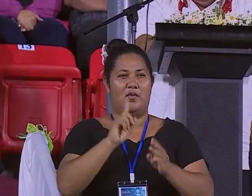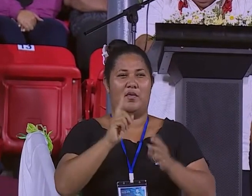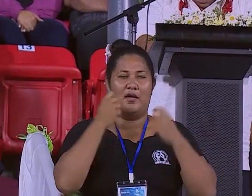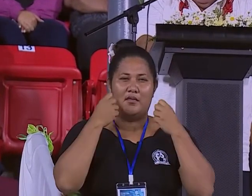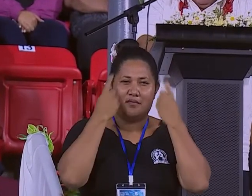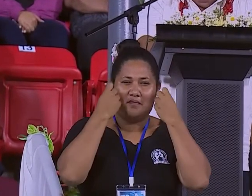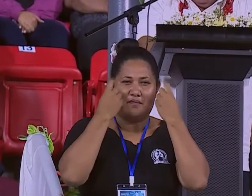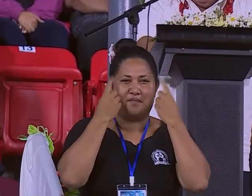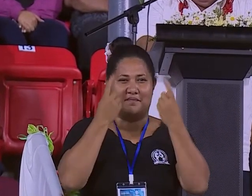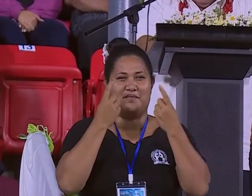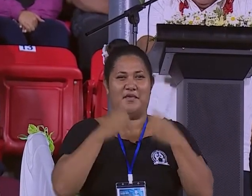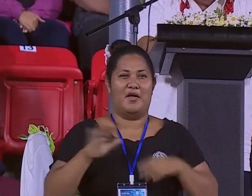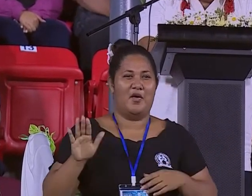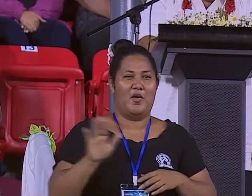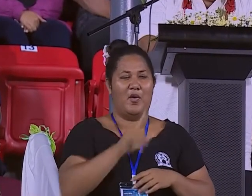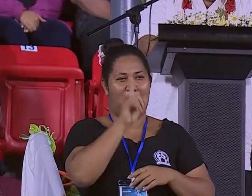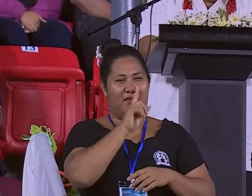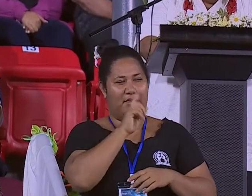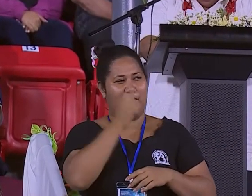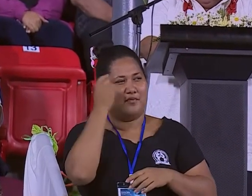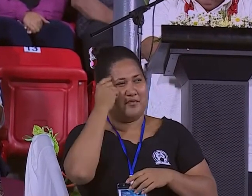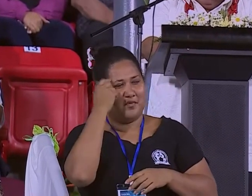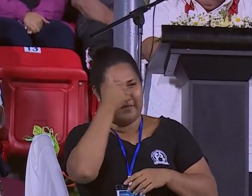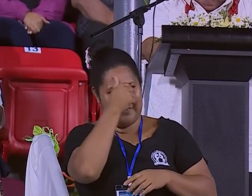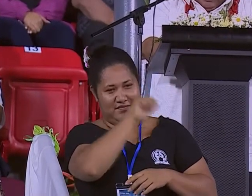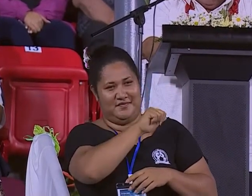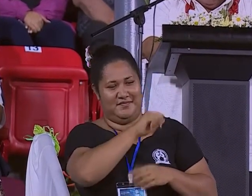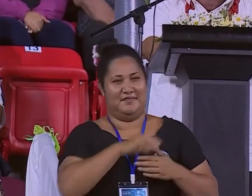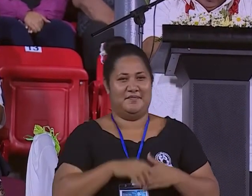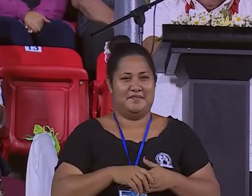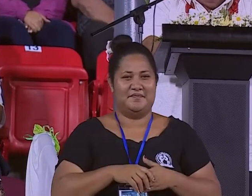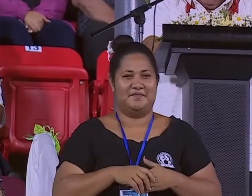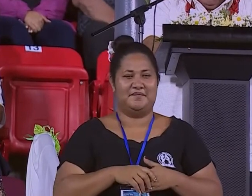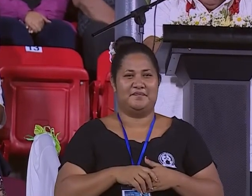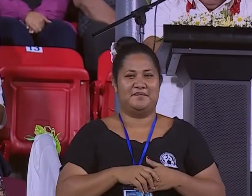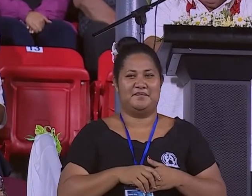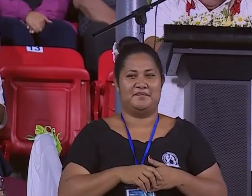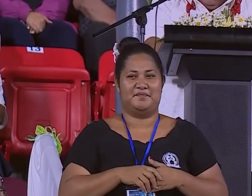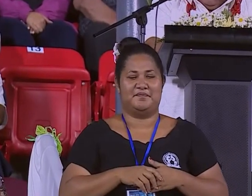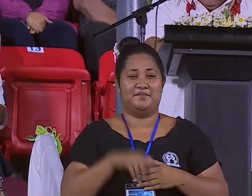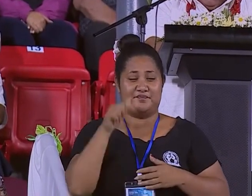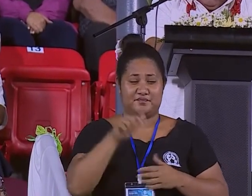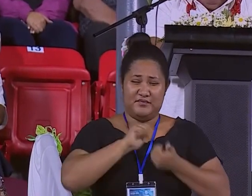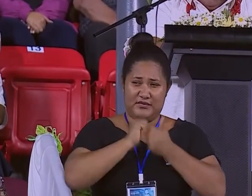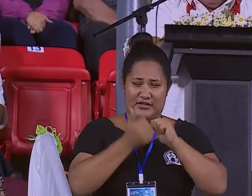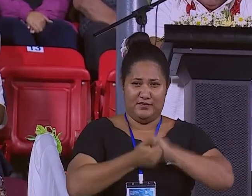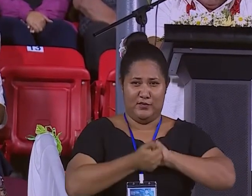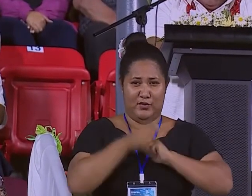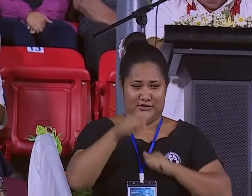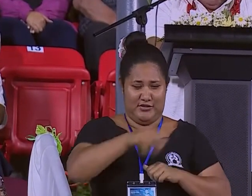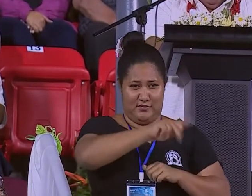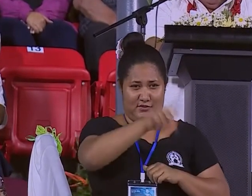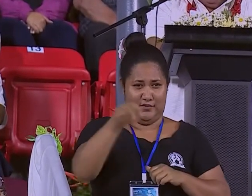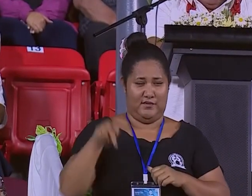Mai, Leau Faito Fa, Malea Uto Uto Mao Samoa. O ta longa nei o le